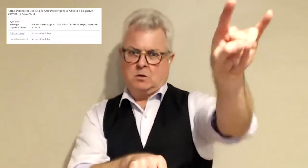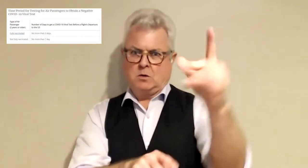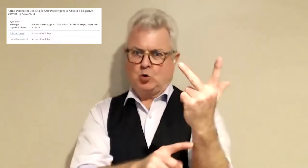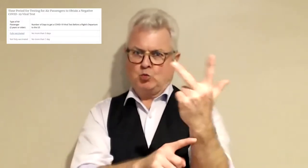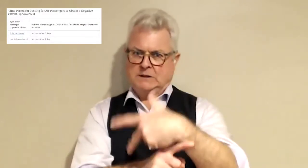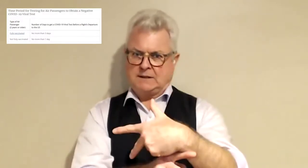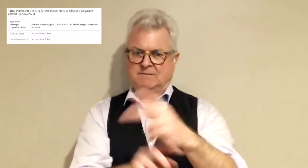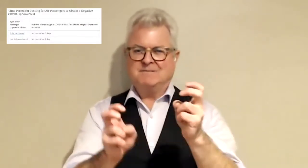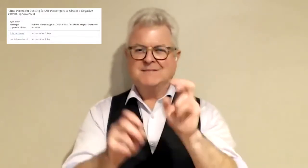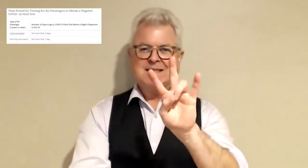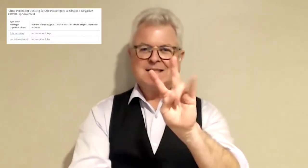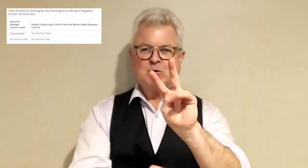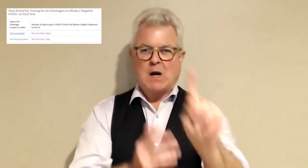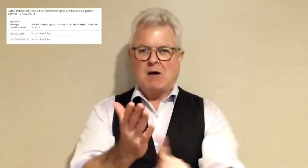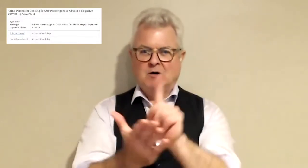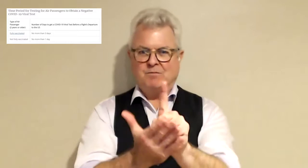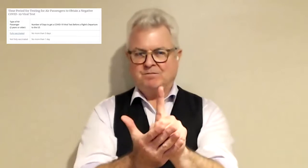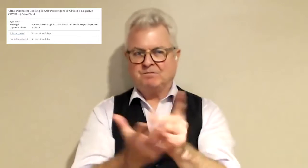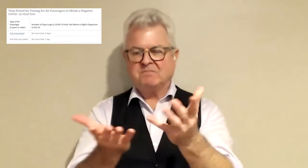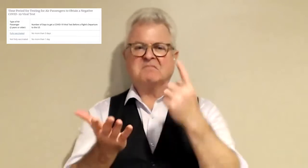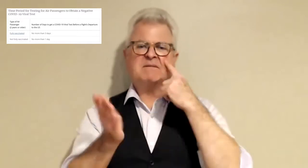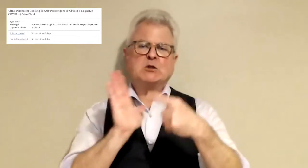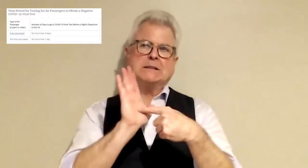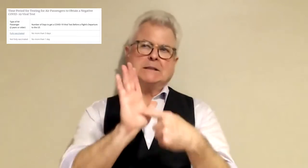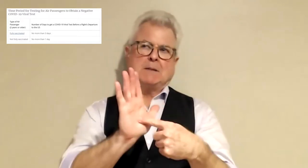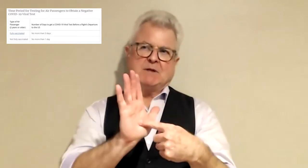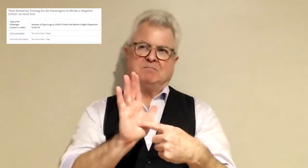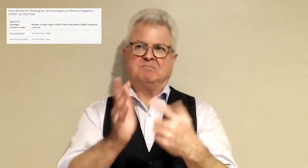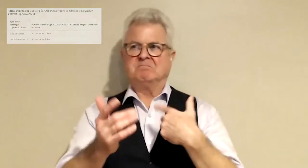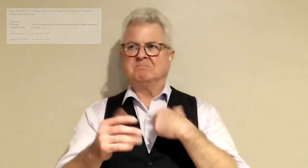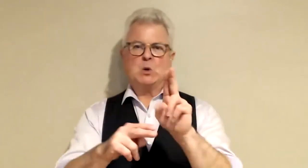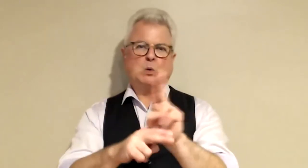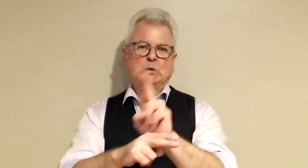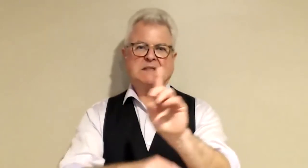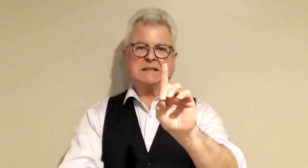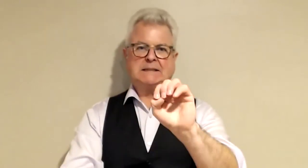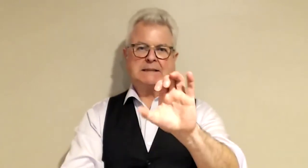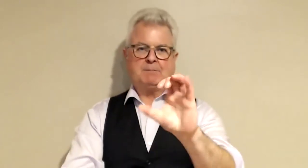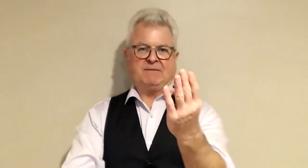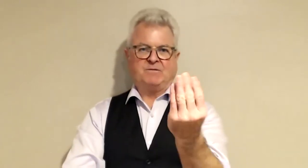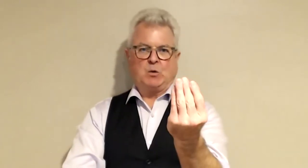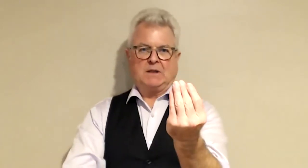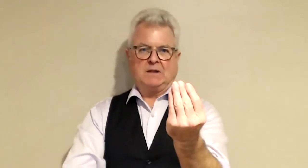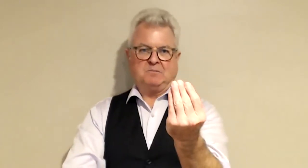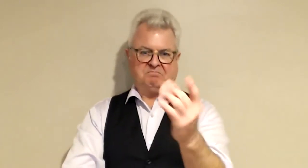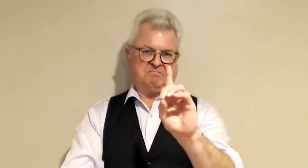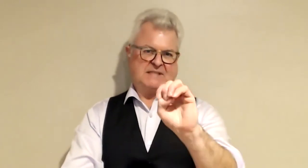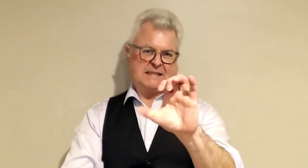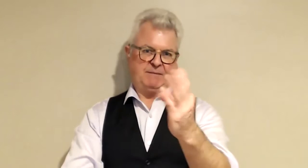days prior to the departure, 72 hours. So for example, let's say that you're using December the 14th